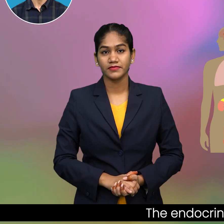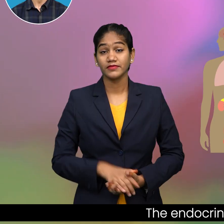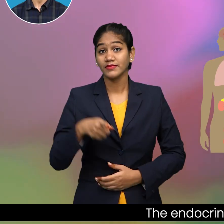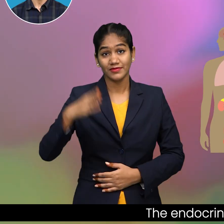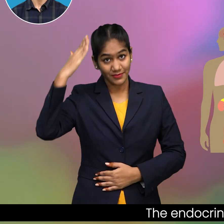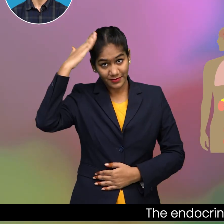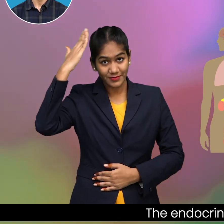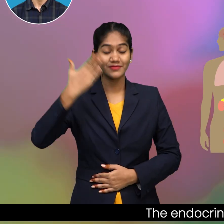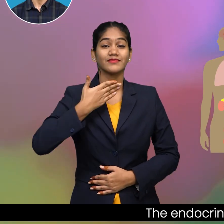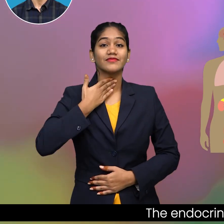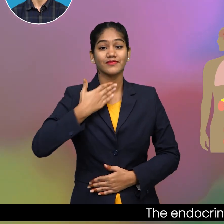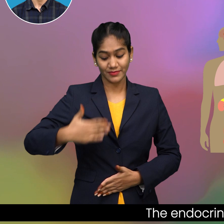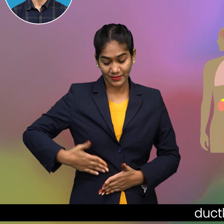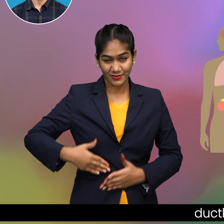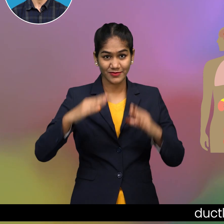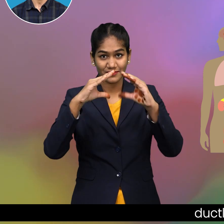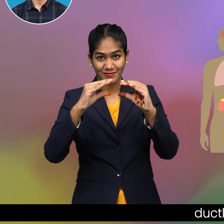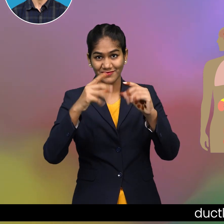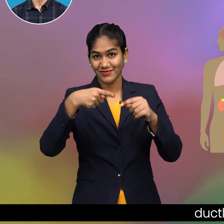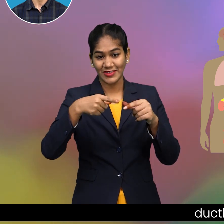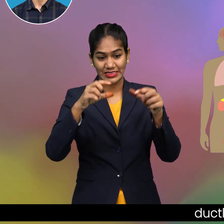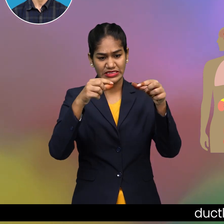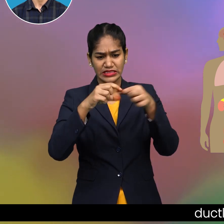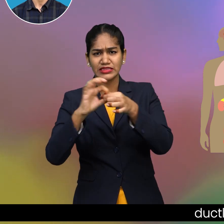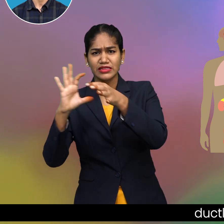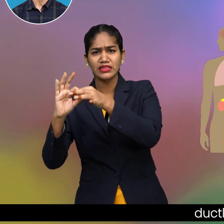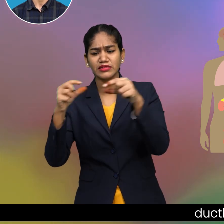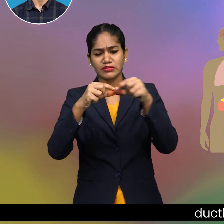The endocrine glands are called ductless glands.